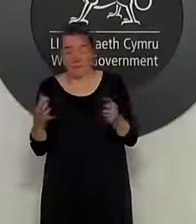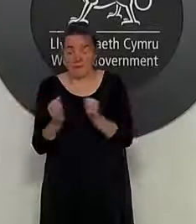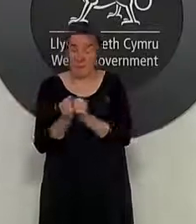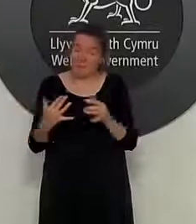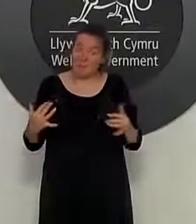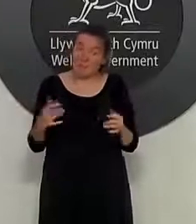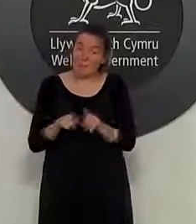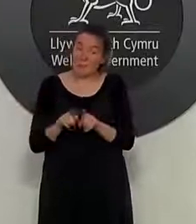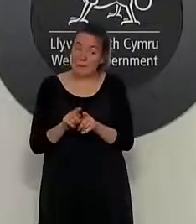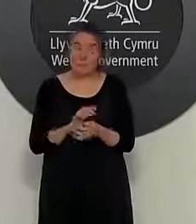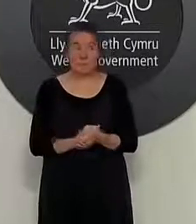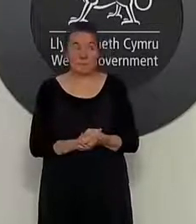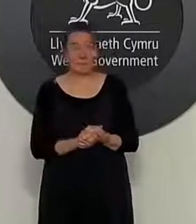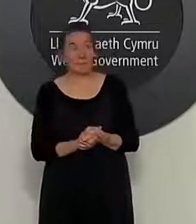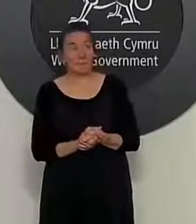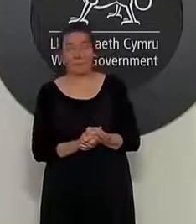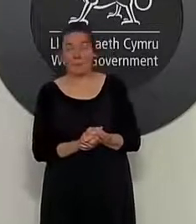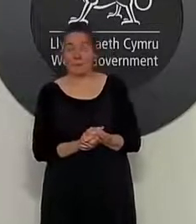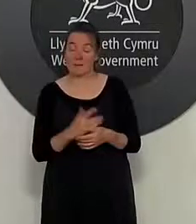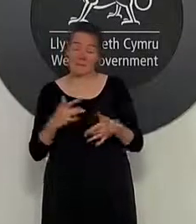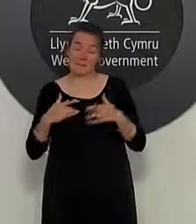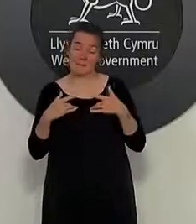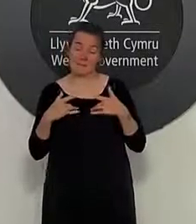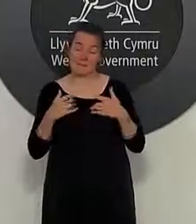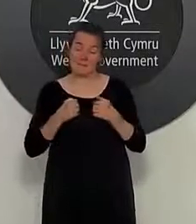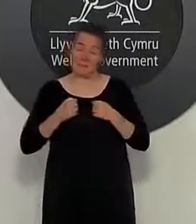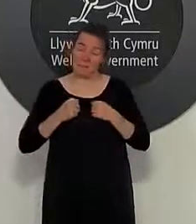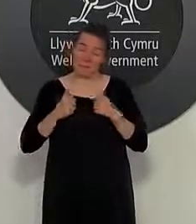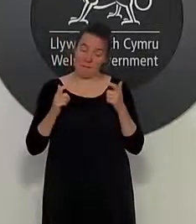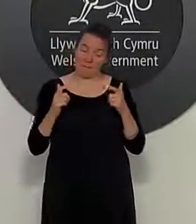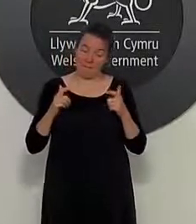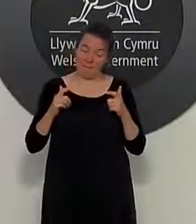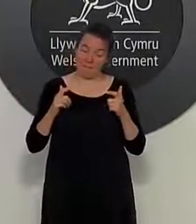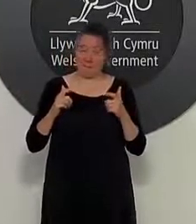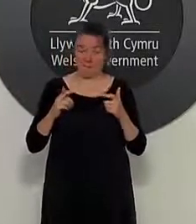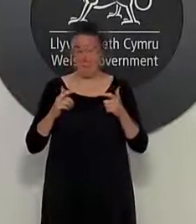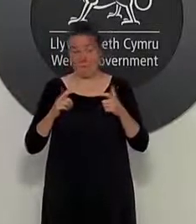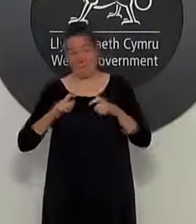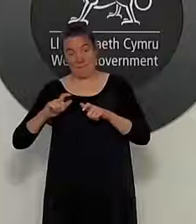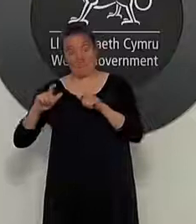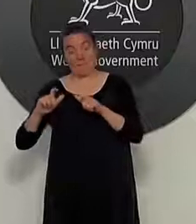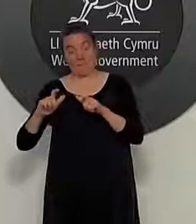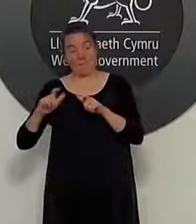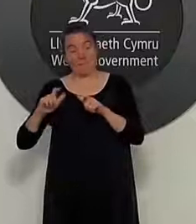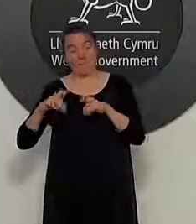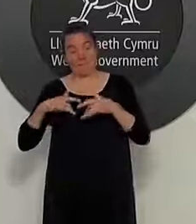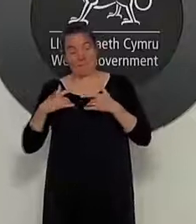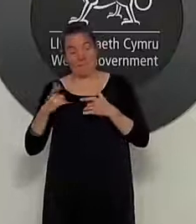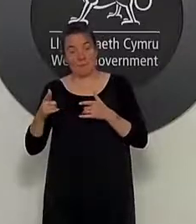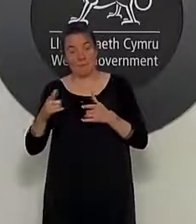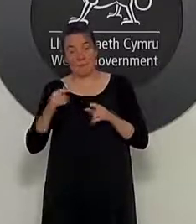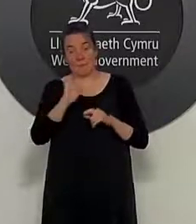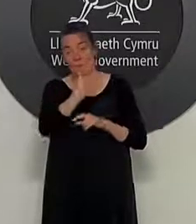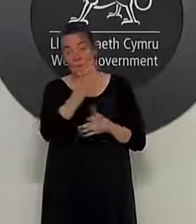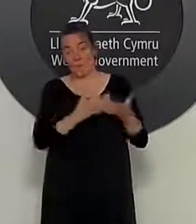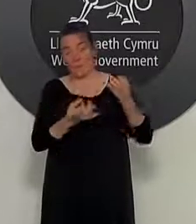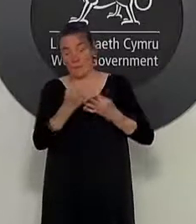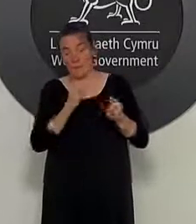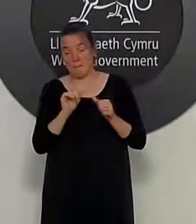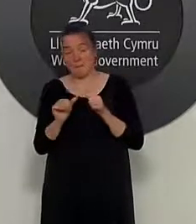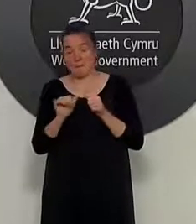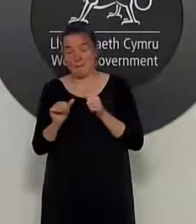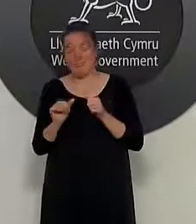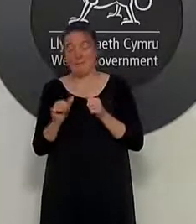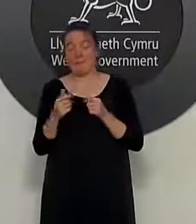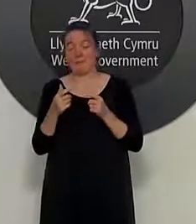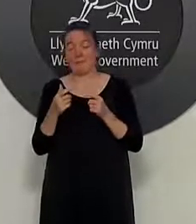disagreements. And, you know, it's still our view that, you know, the important questions that you raise would be better addressed